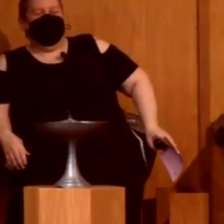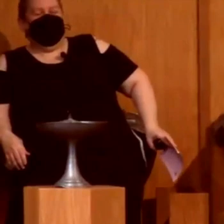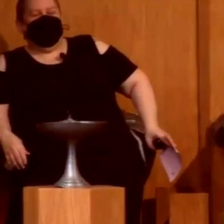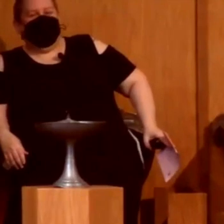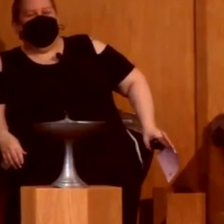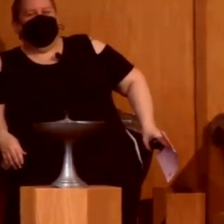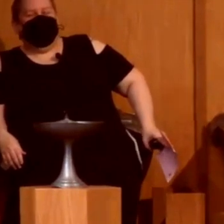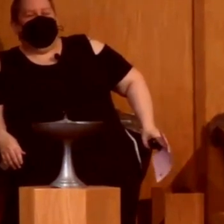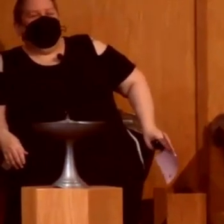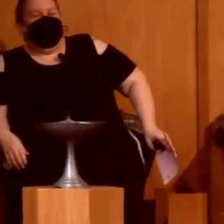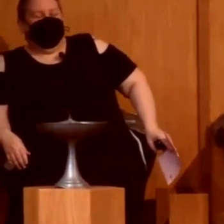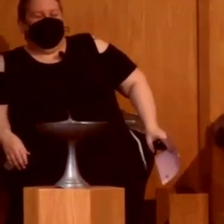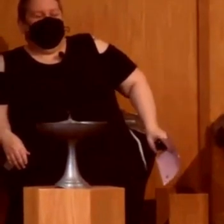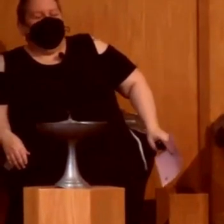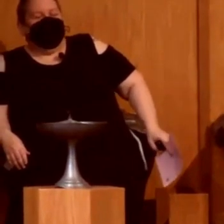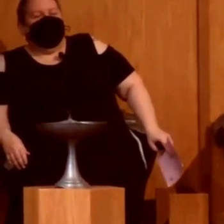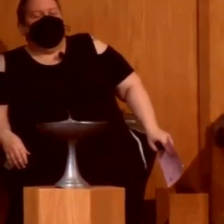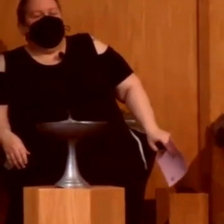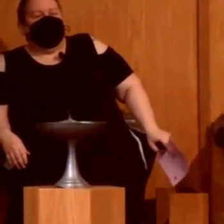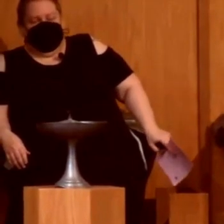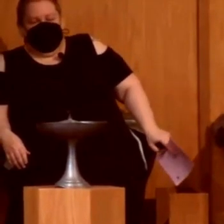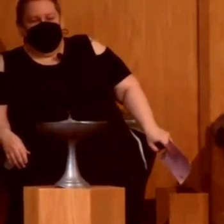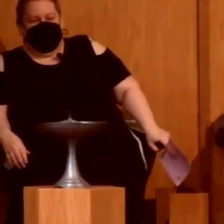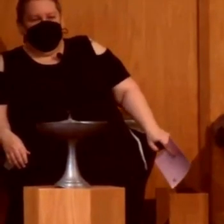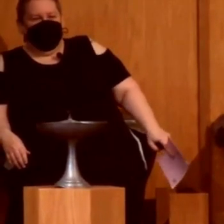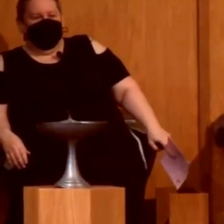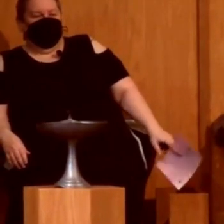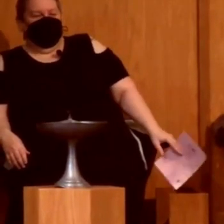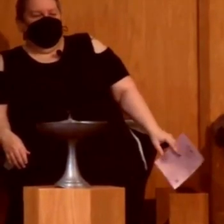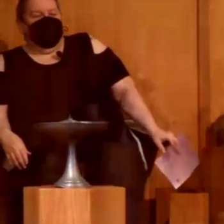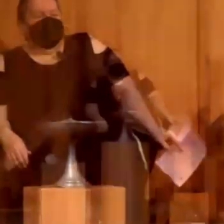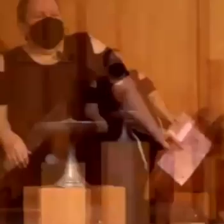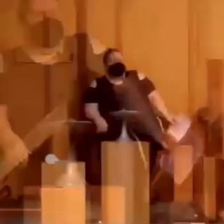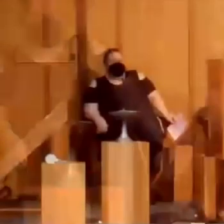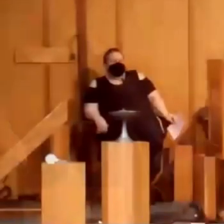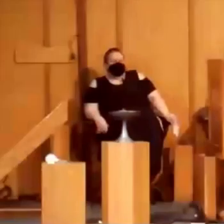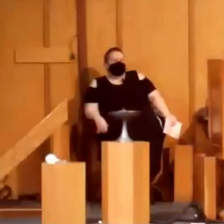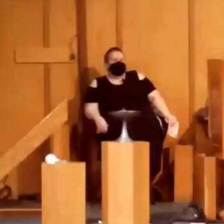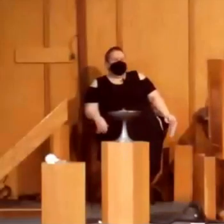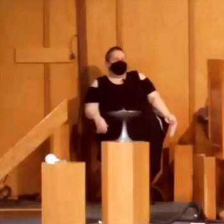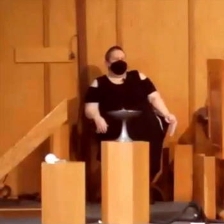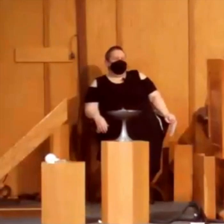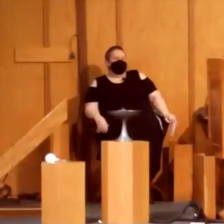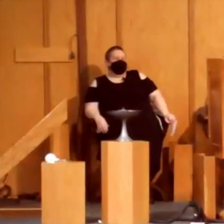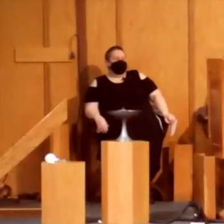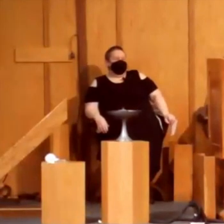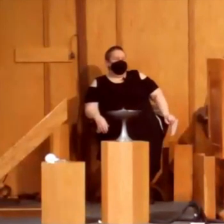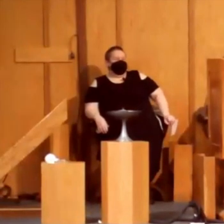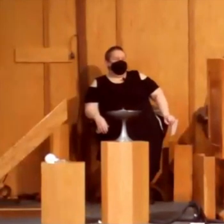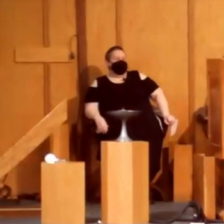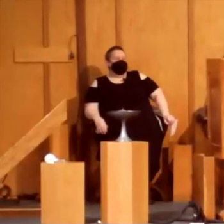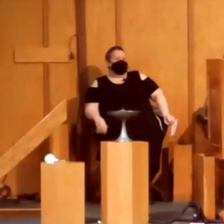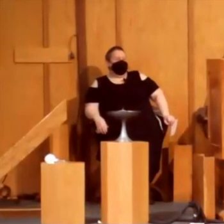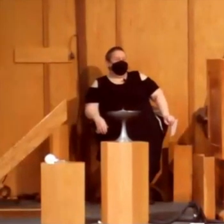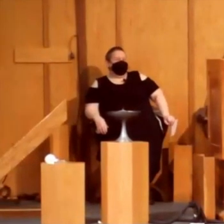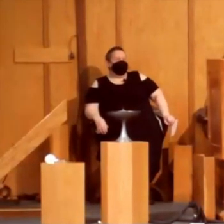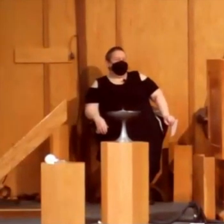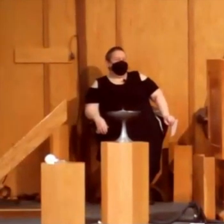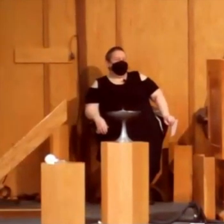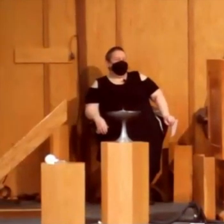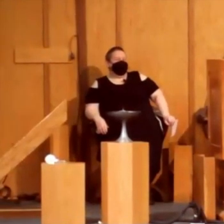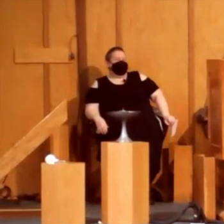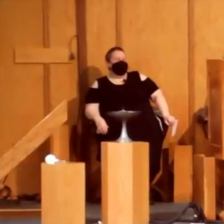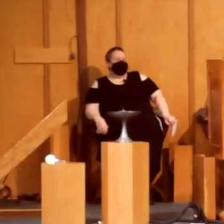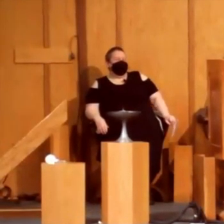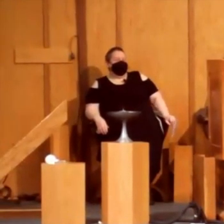What you're all thinking, he's back. Oh my God. Well, yeah.